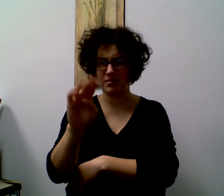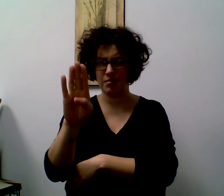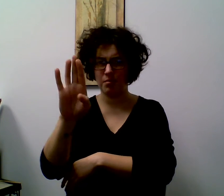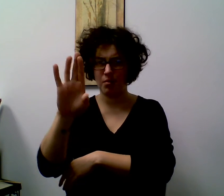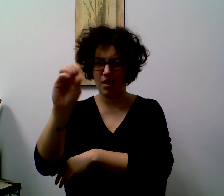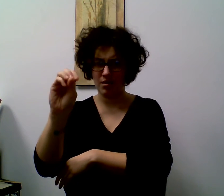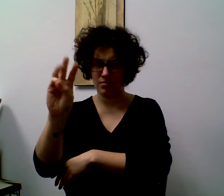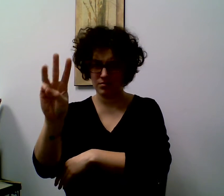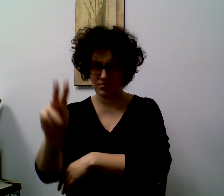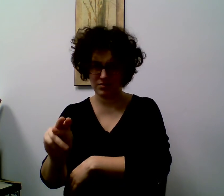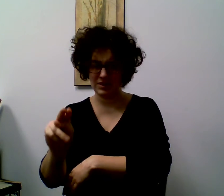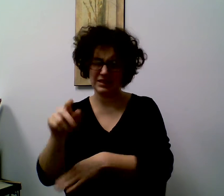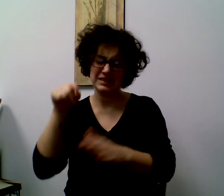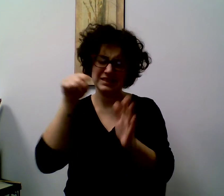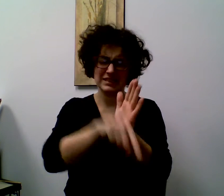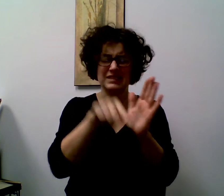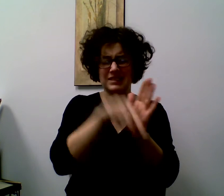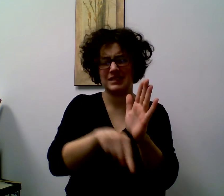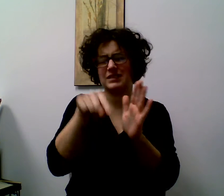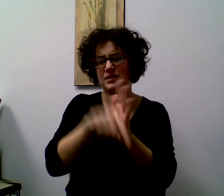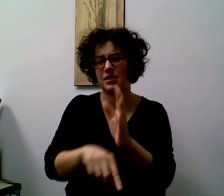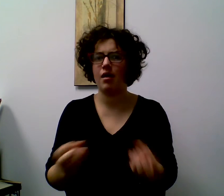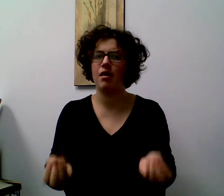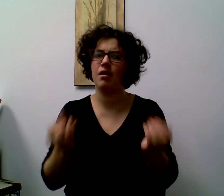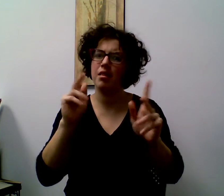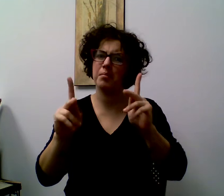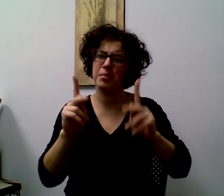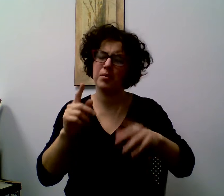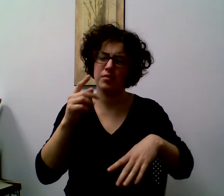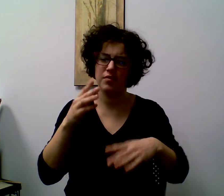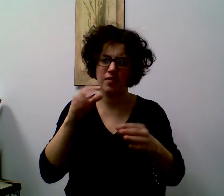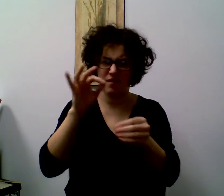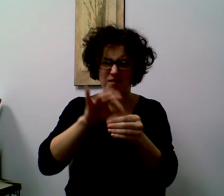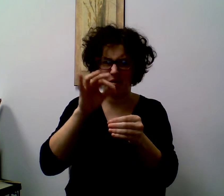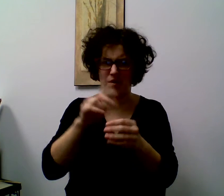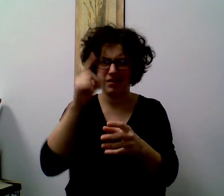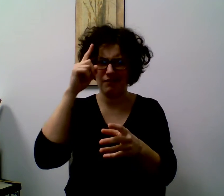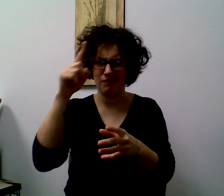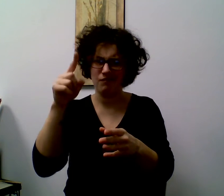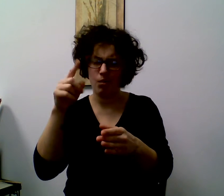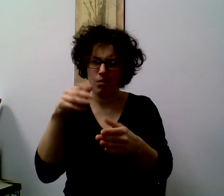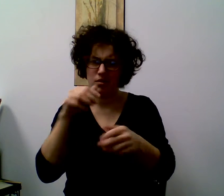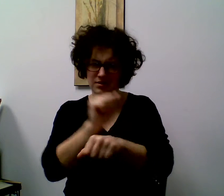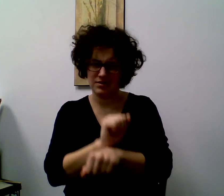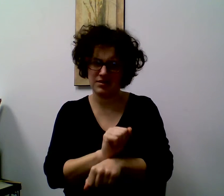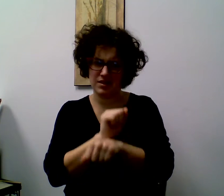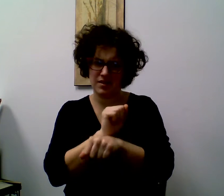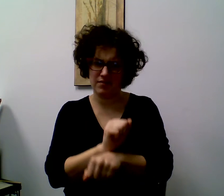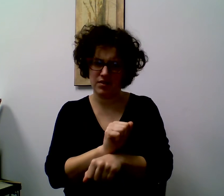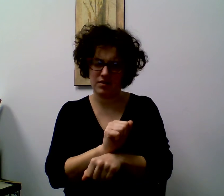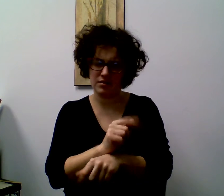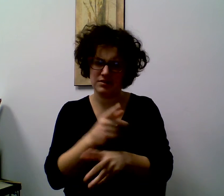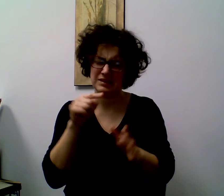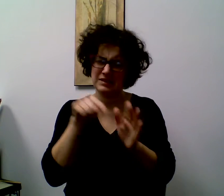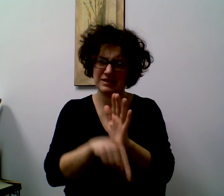Kansas. While nominally still a national party, Douglas's Democrats were increasingly divided along sectional lines, and many Northern